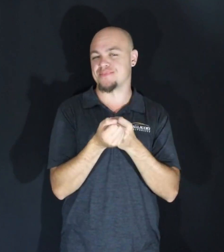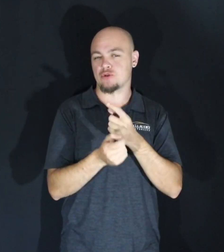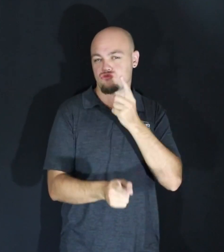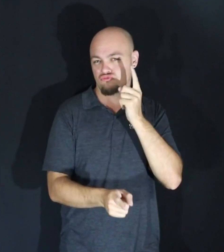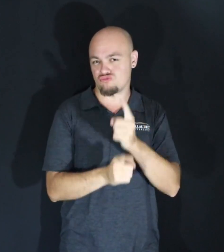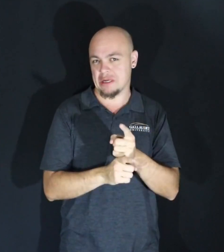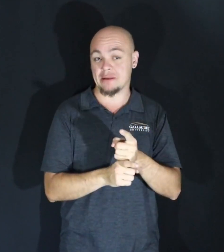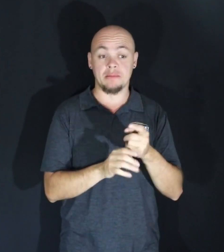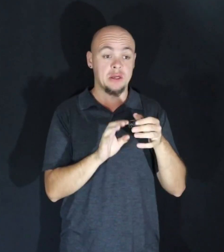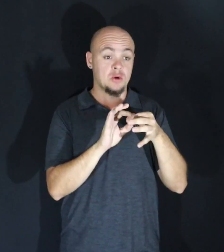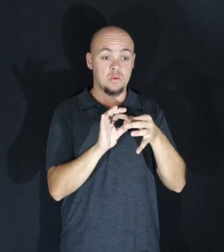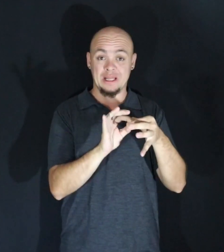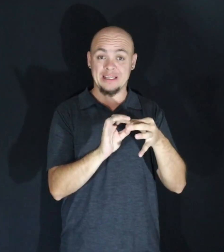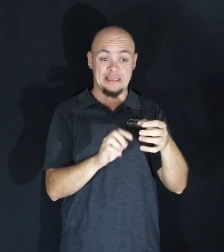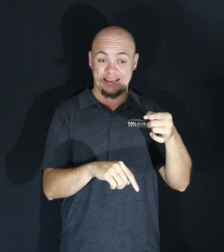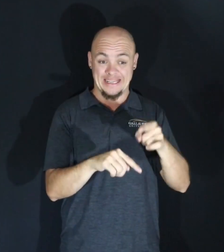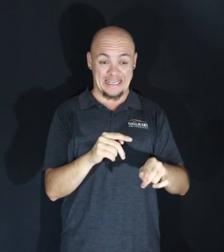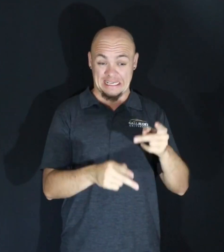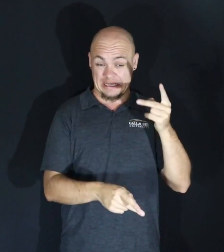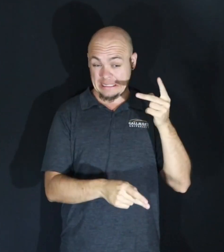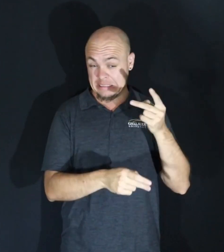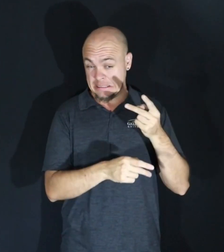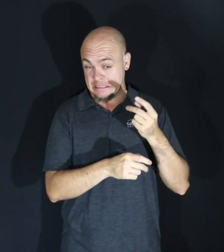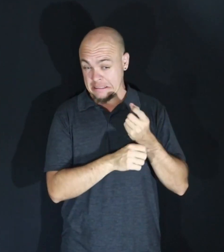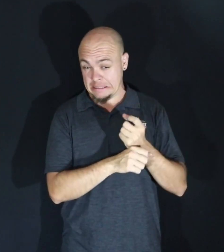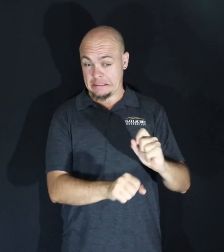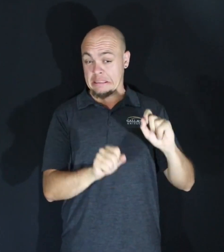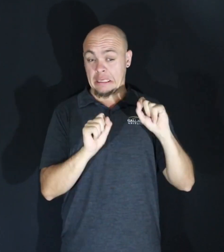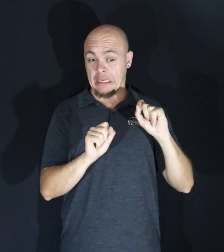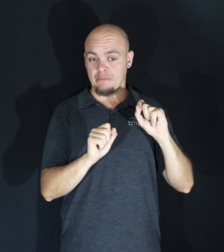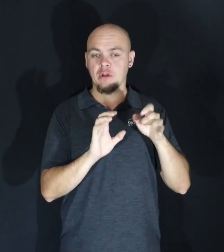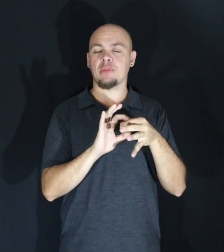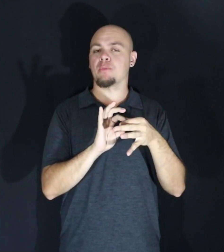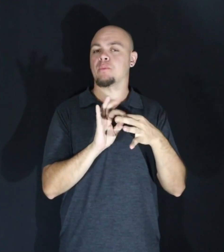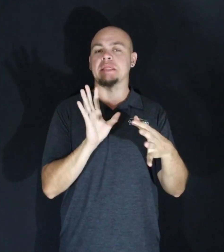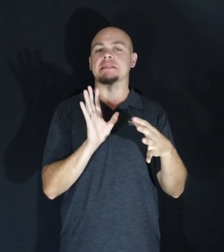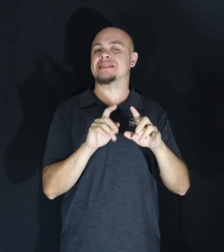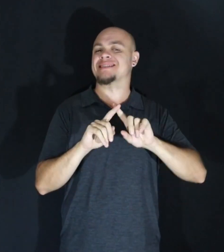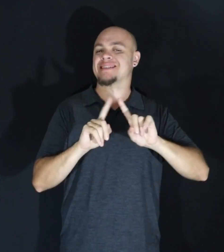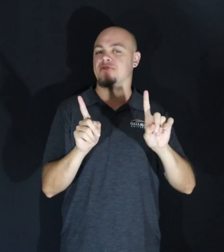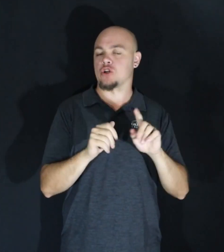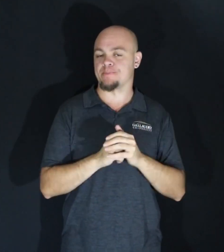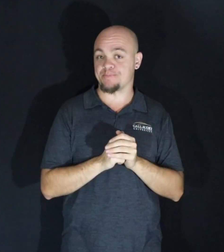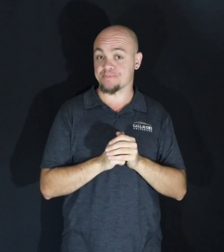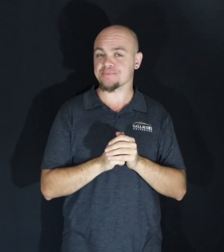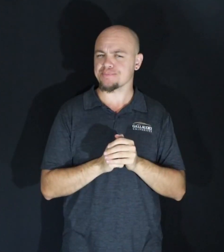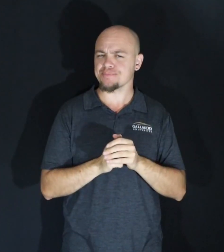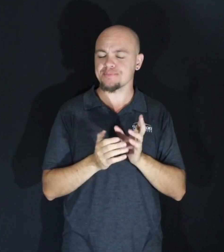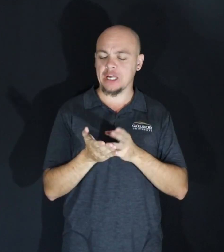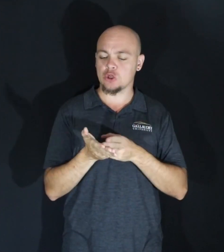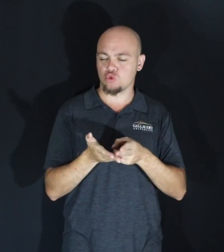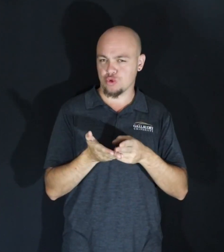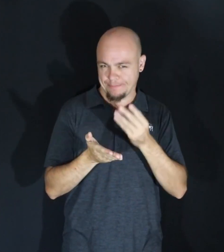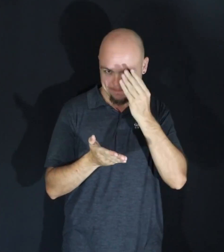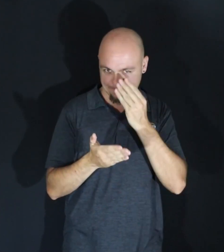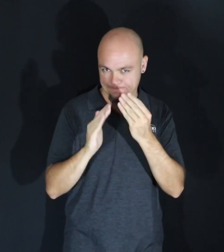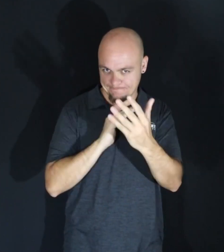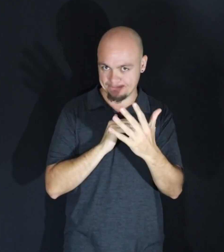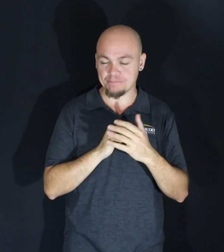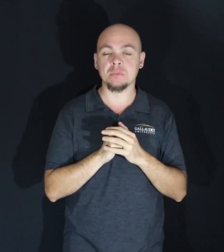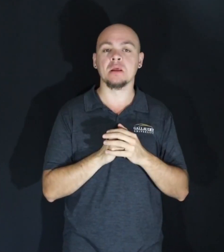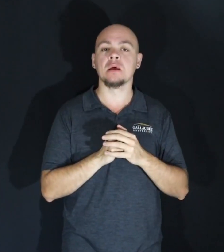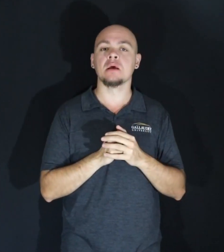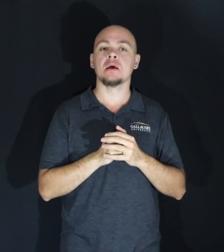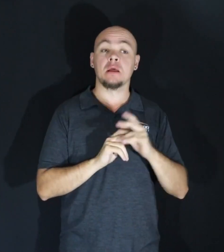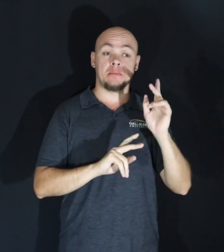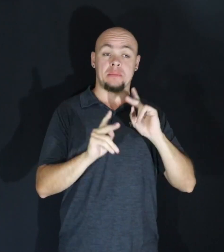there isn't a relationship to be salvaged, the release looks totally different. Here's another truth. I had a